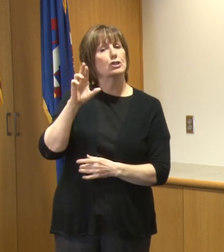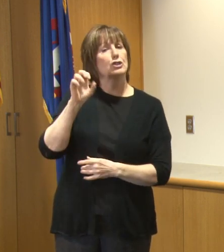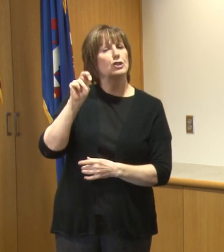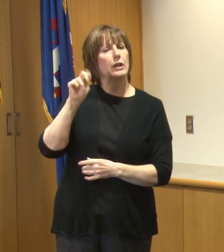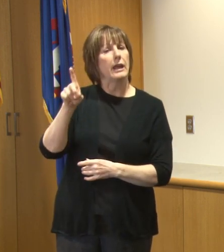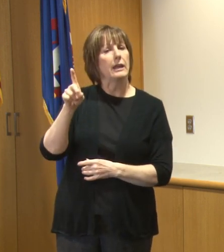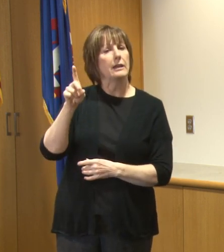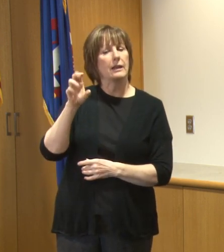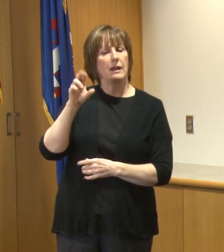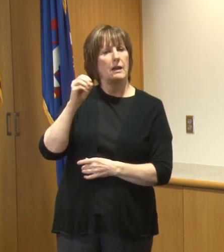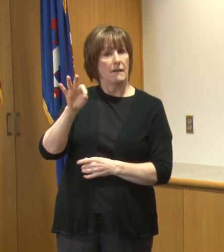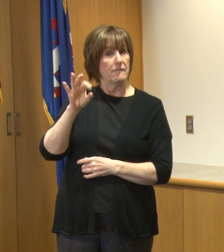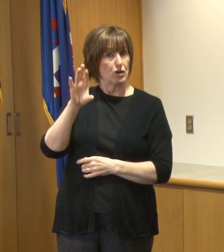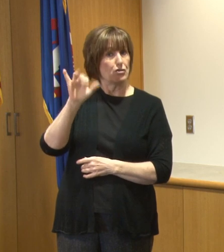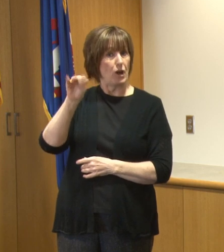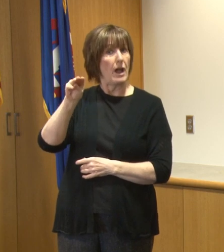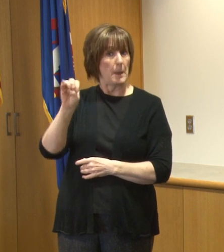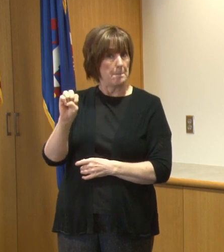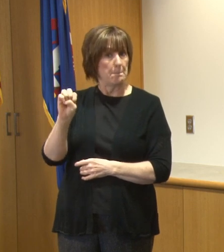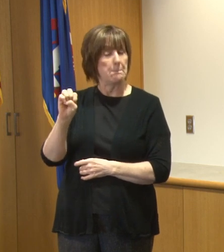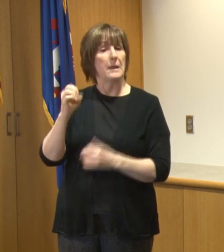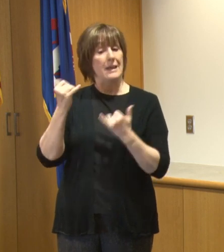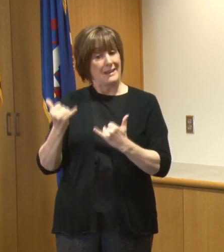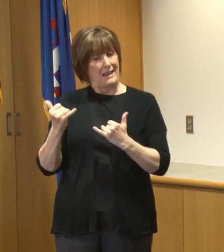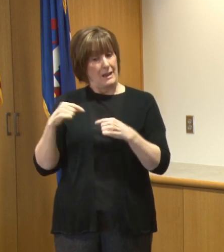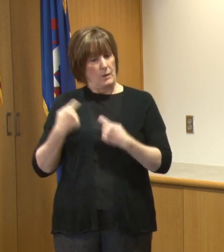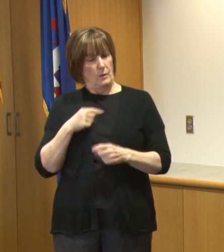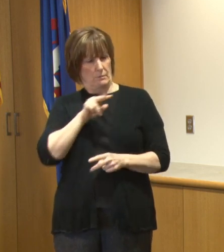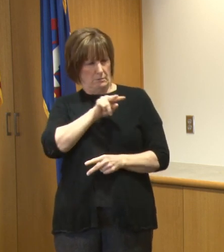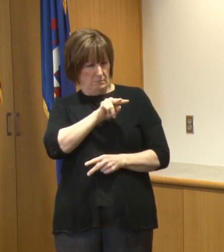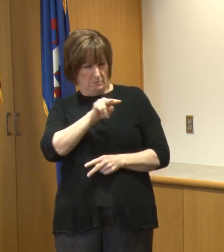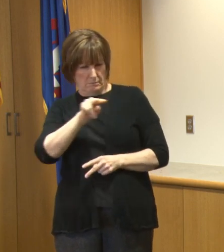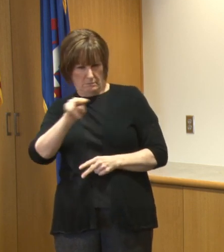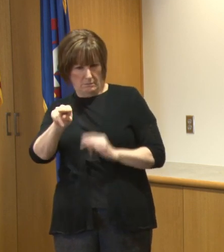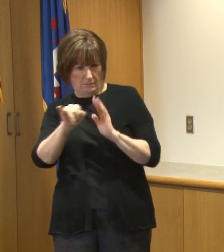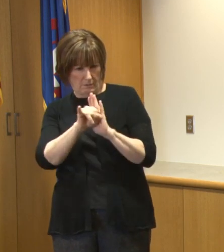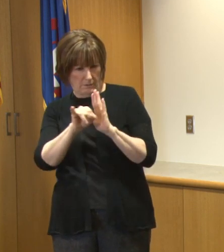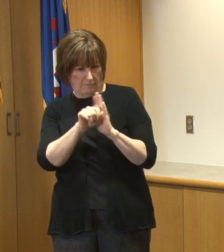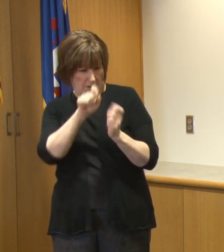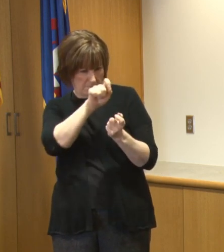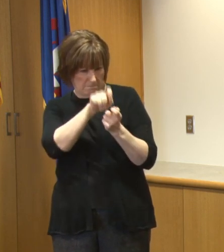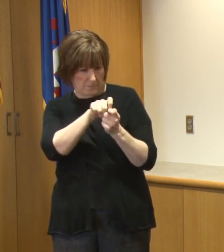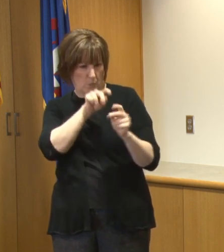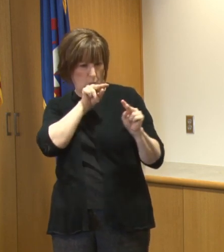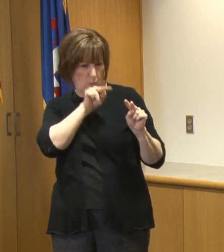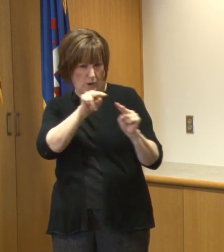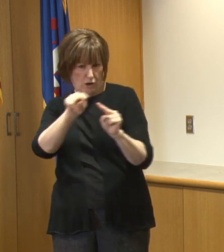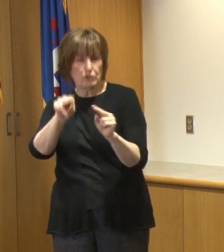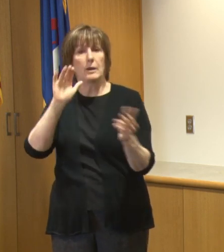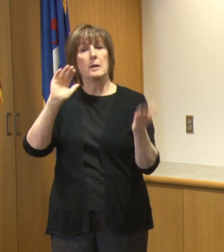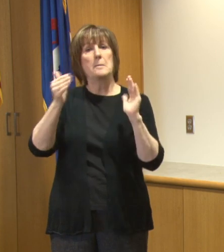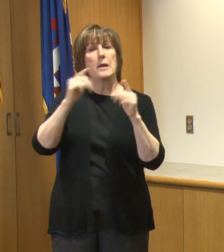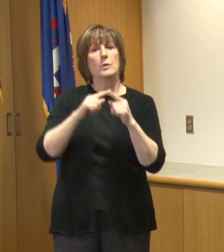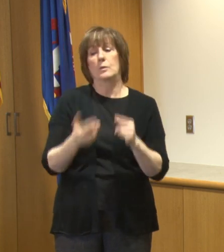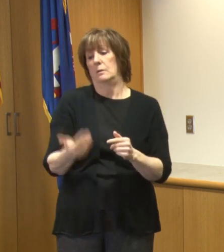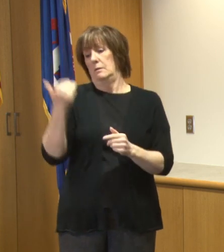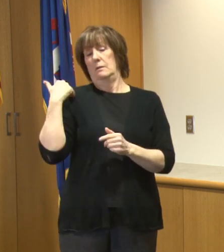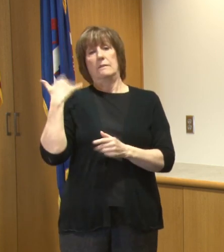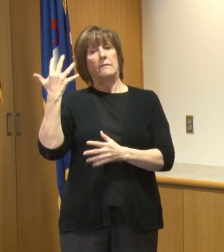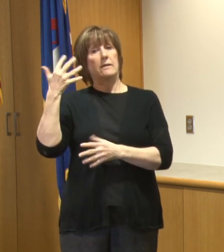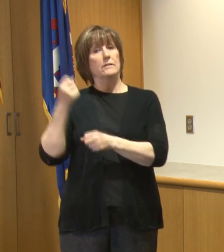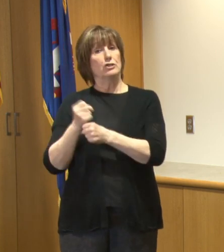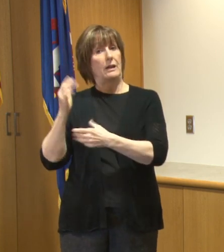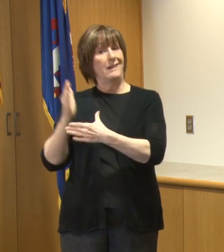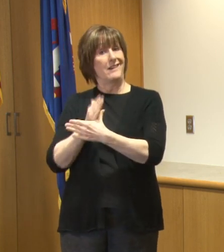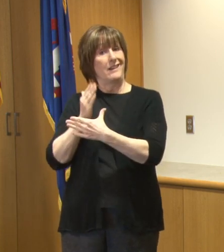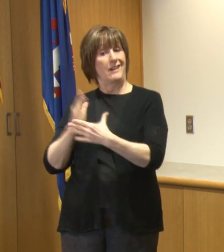of this particular pandemic, we identified certain crime types that we wanted to watch, and we're comparing that to the previous 5 years' average.